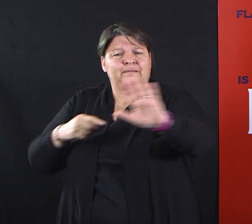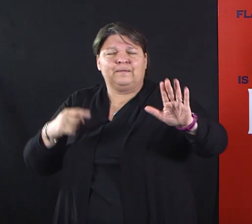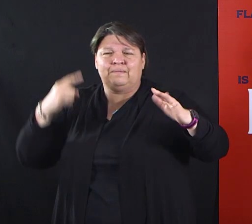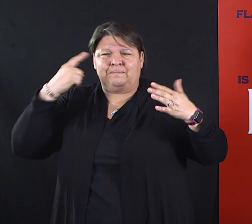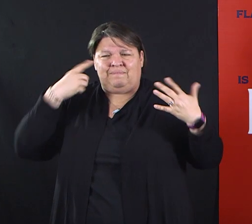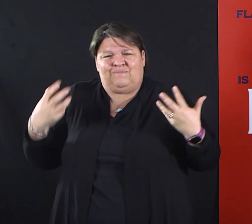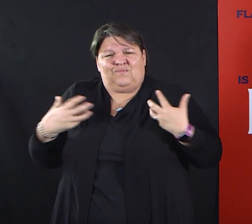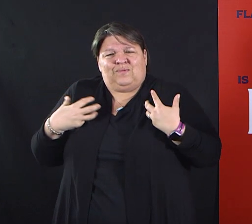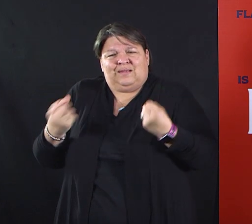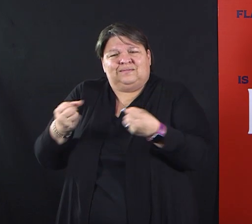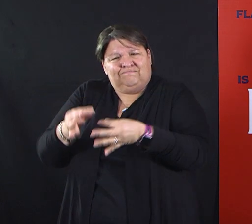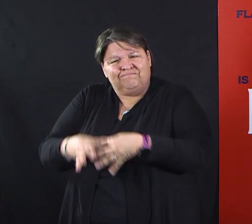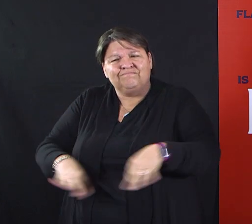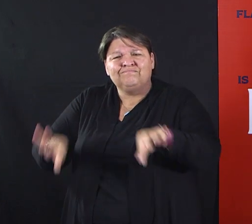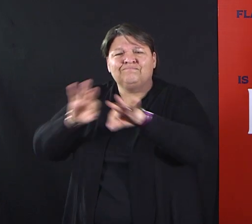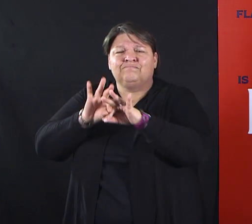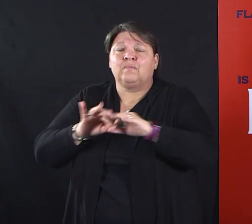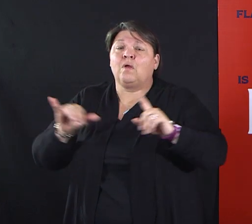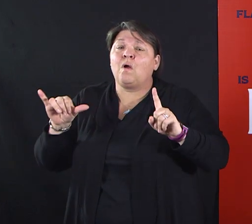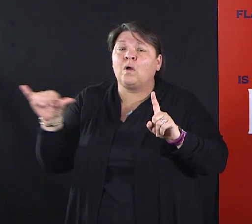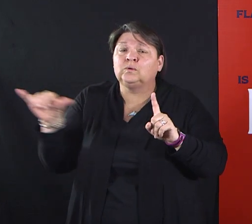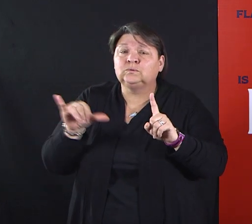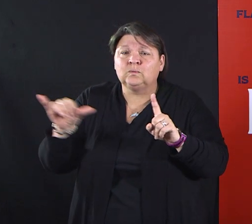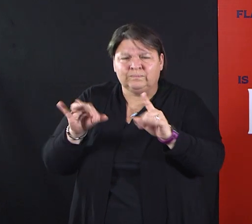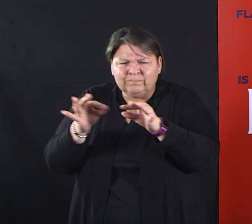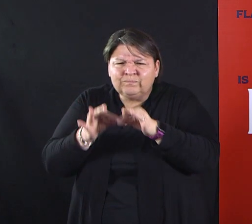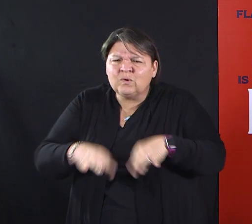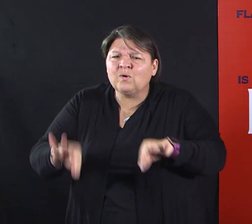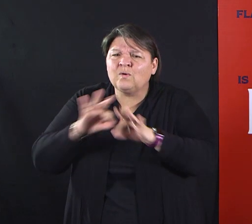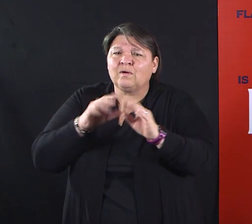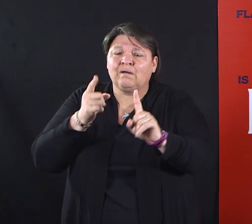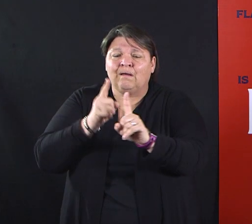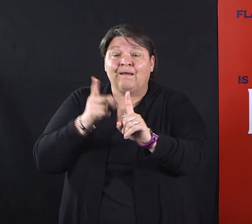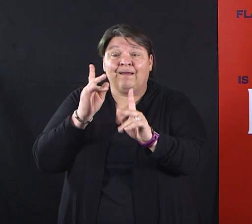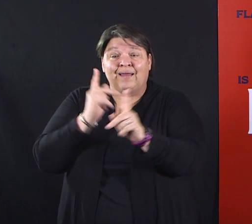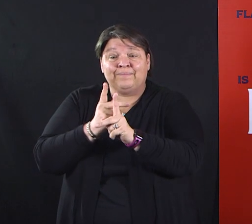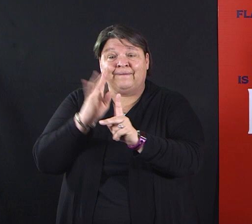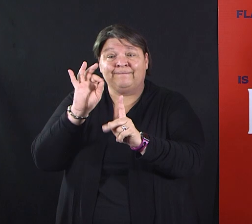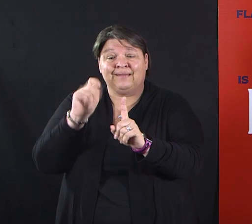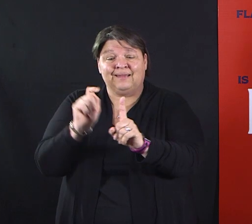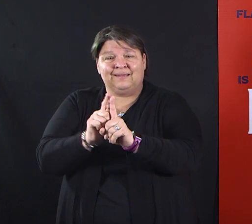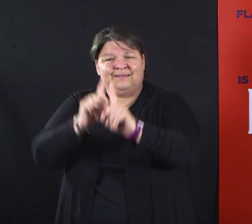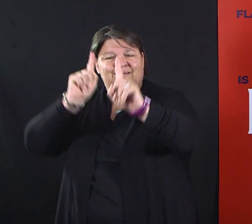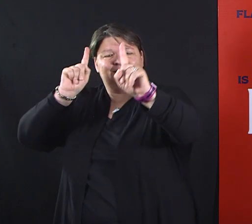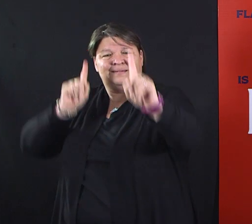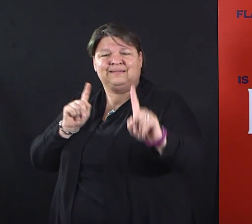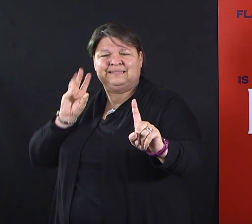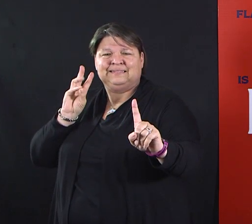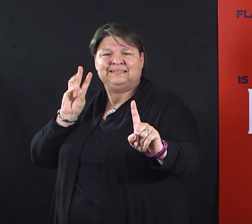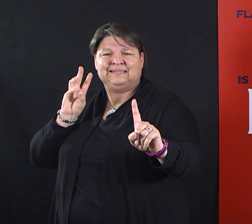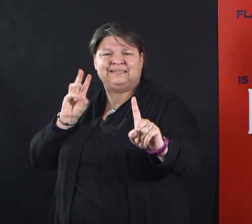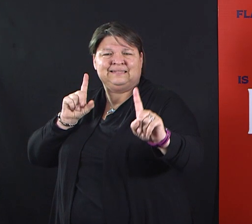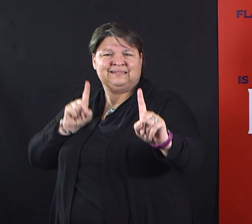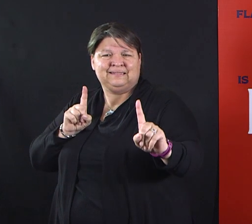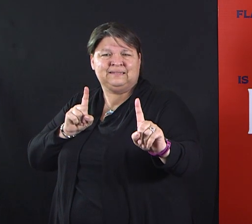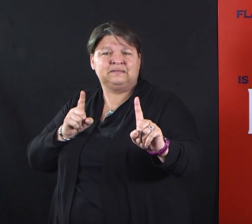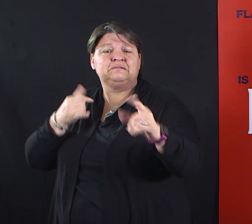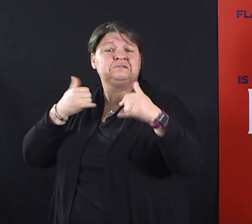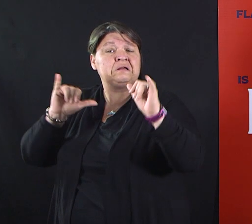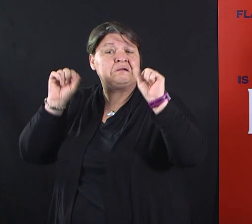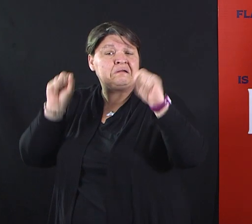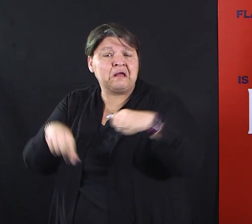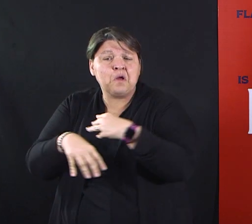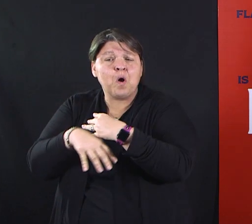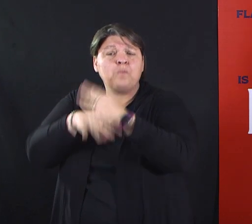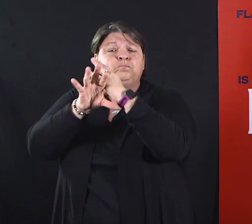possible where they are keeping separation, but they're able to still communicate and not feel so isolated. The